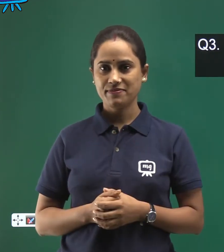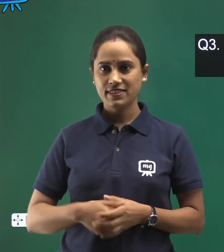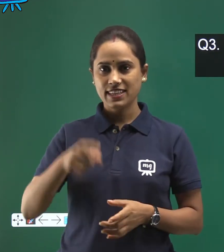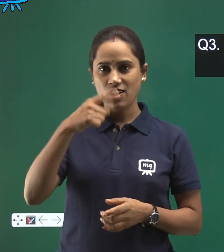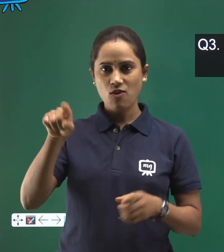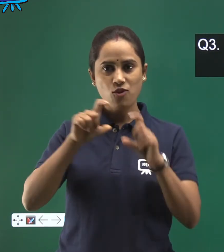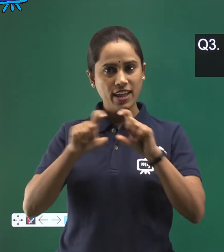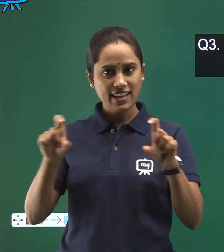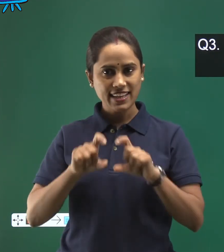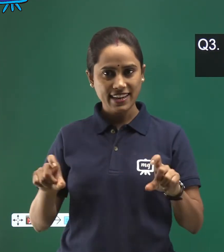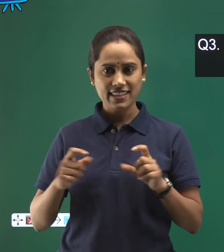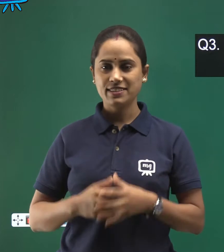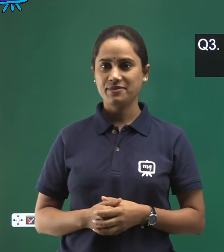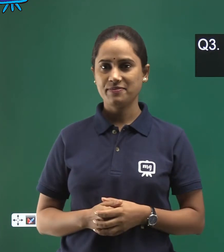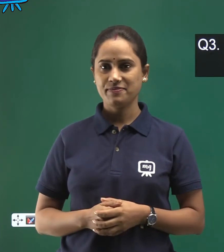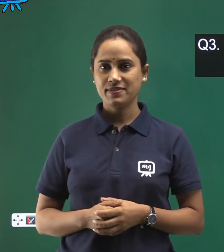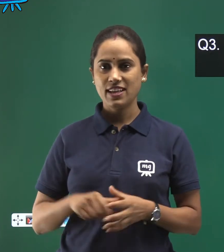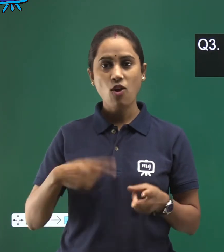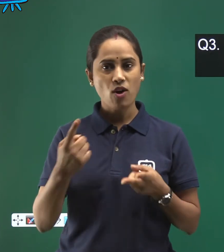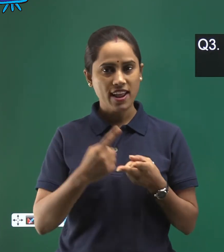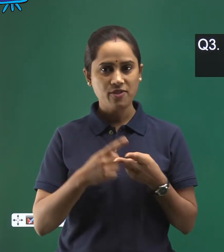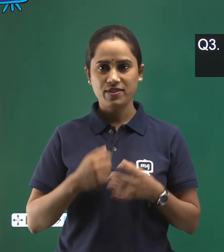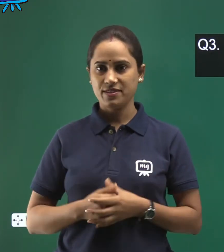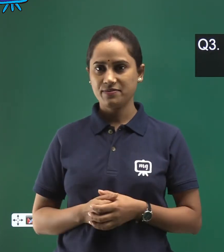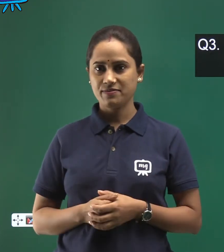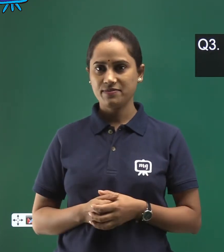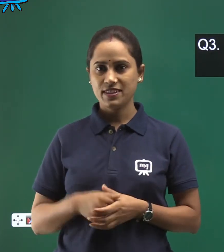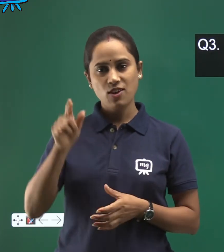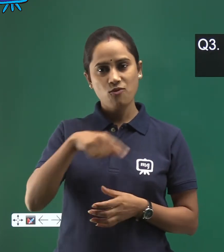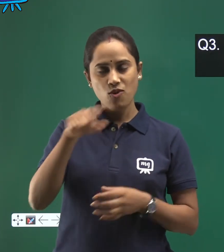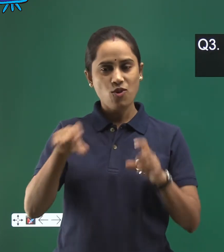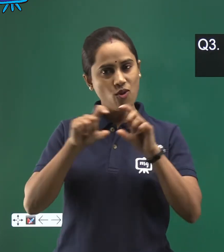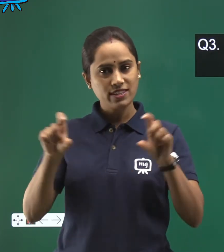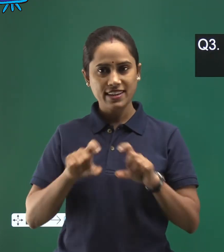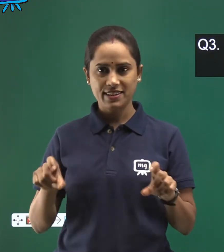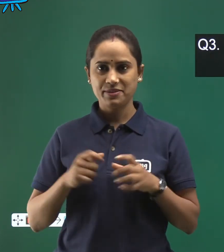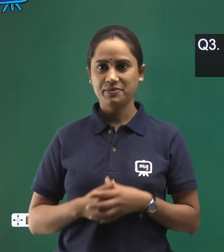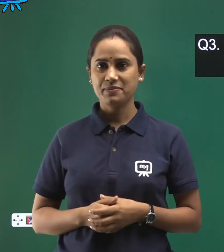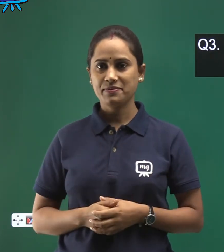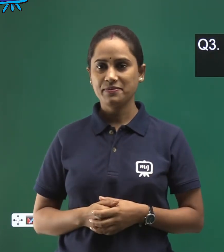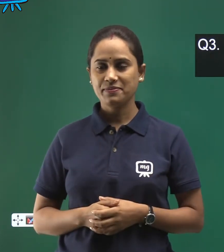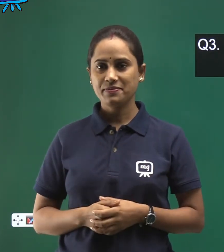for correct sentence or F for wrong sentence.